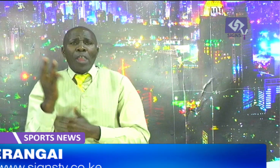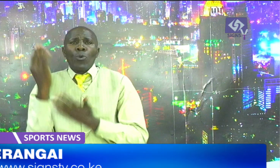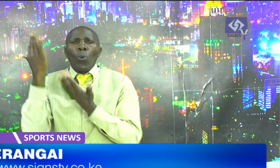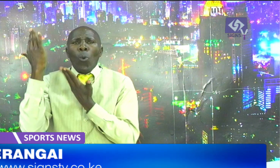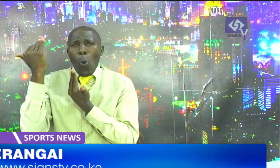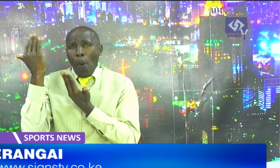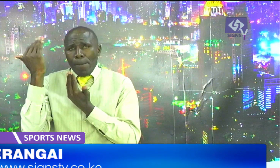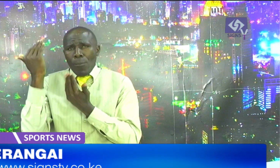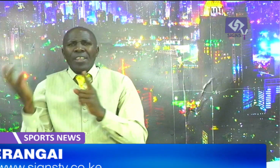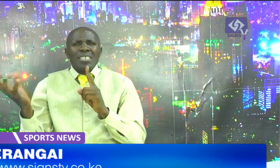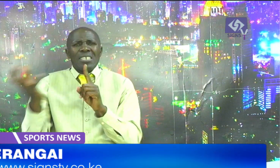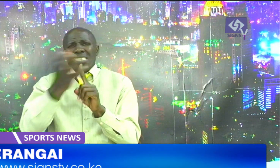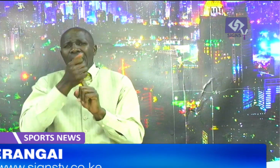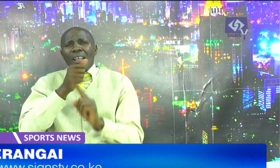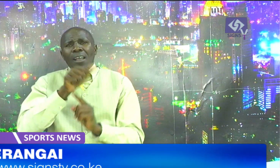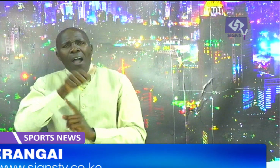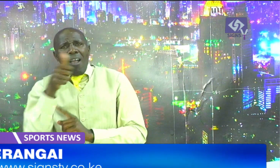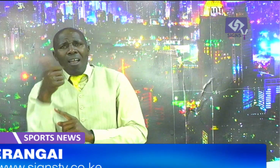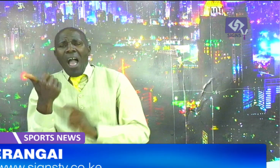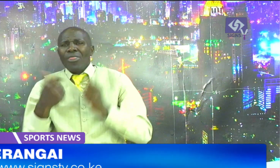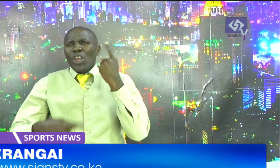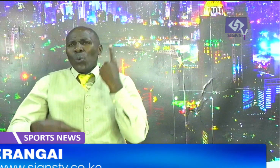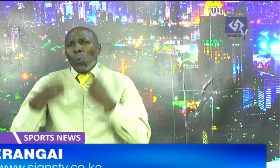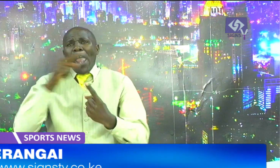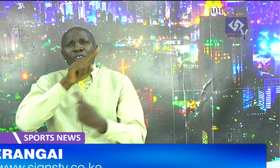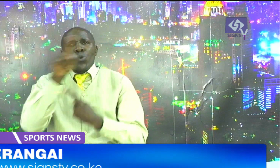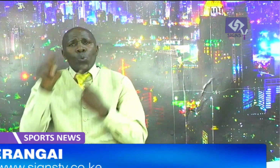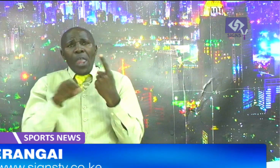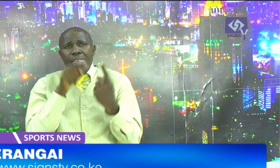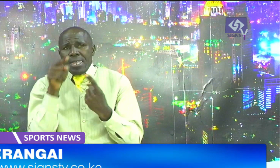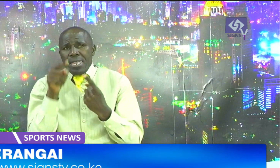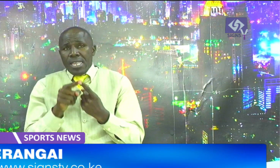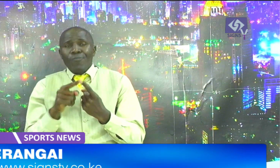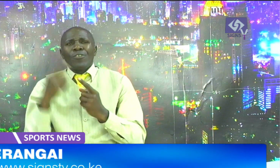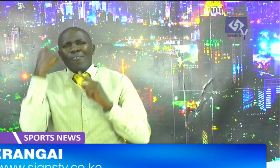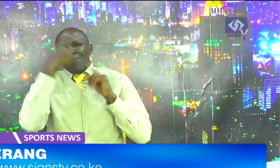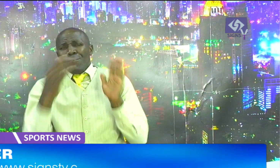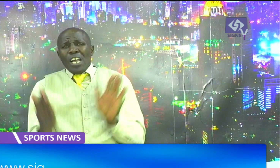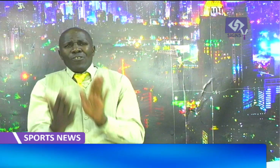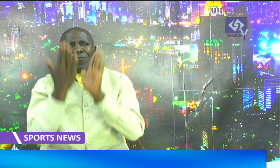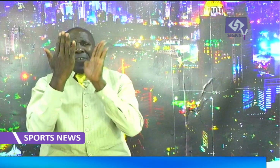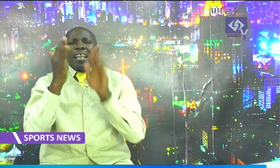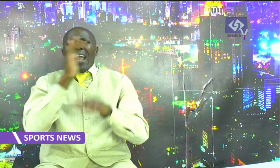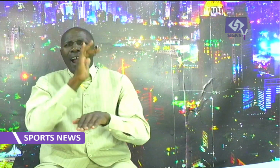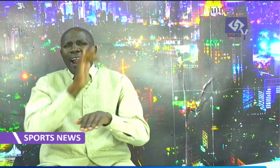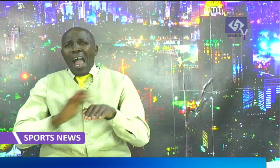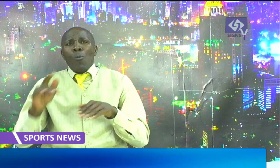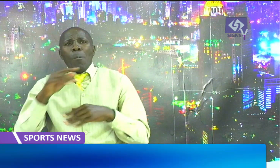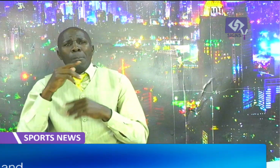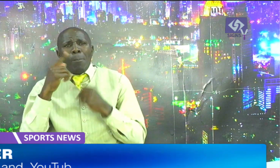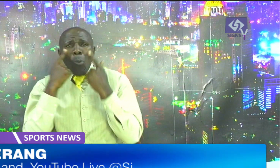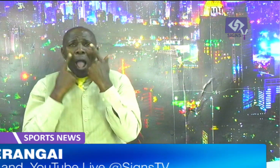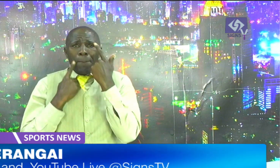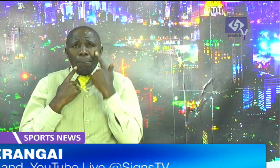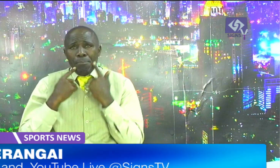over the weekend against Burnley and will be hoping to get another win when they face a tough